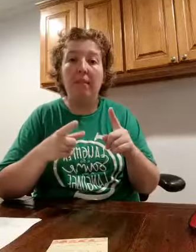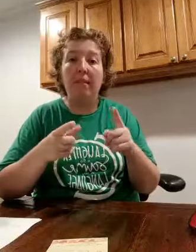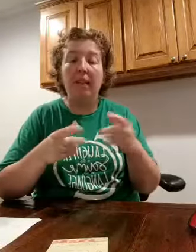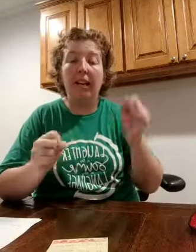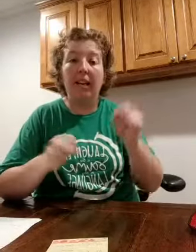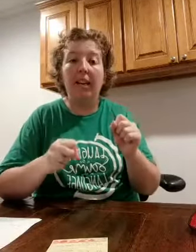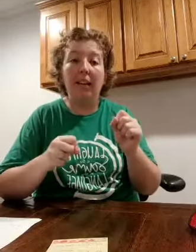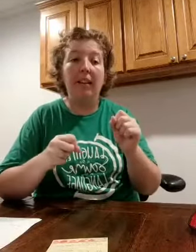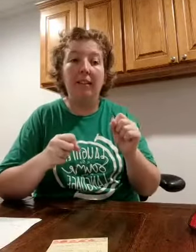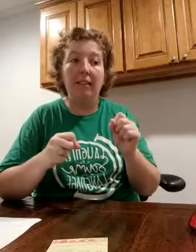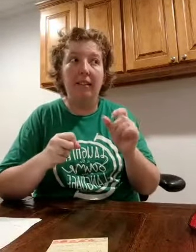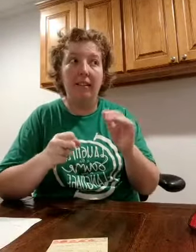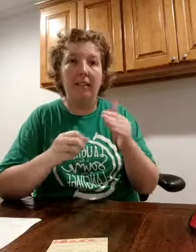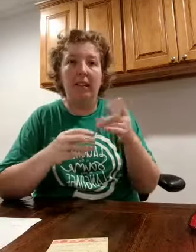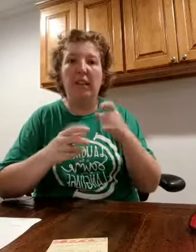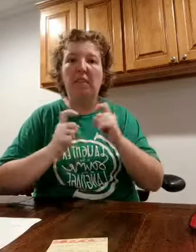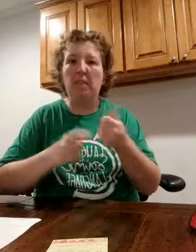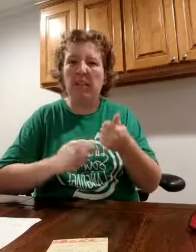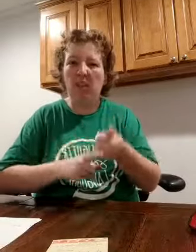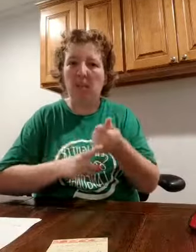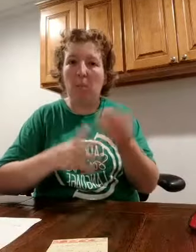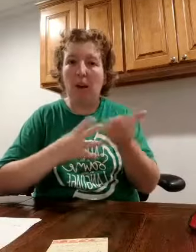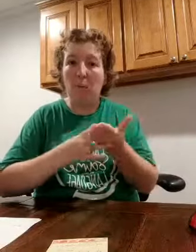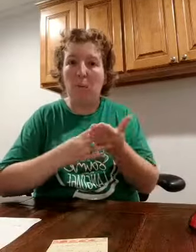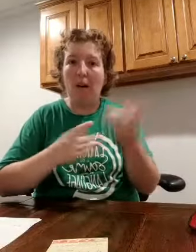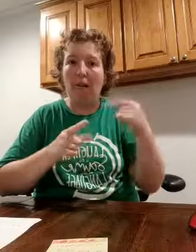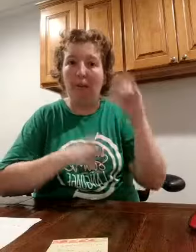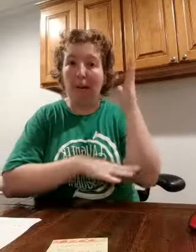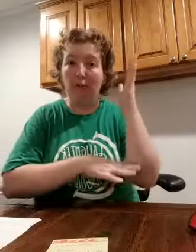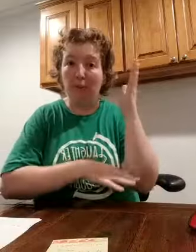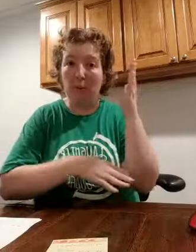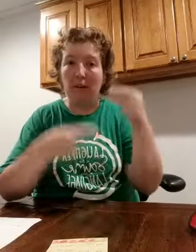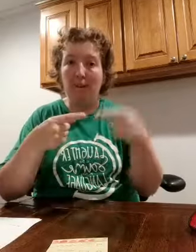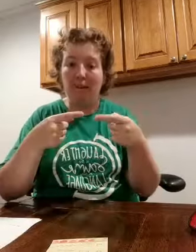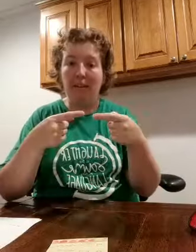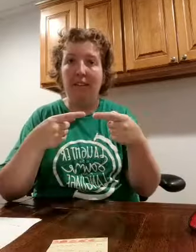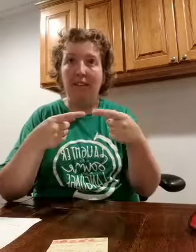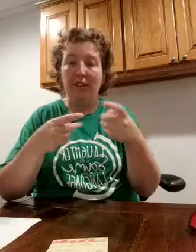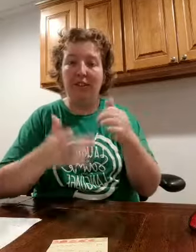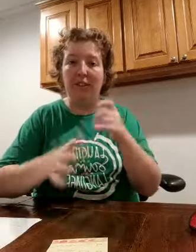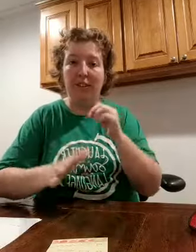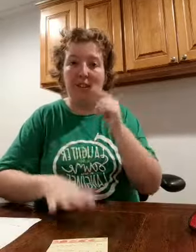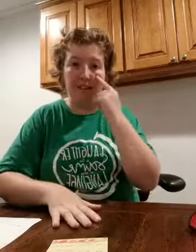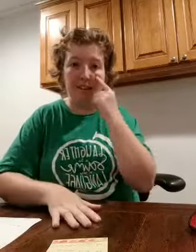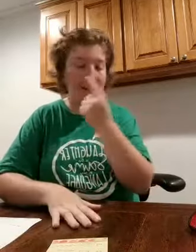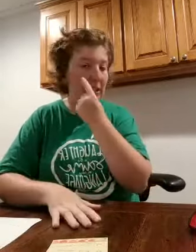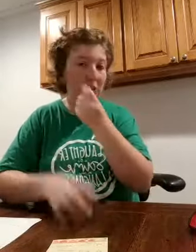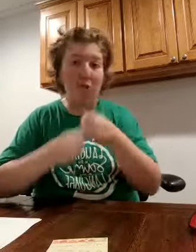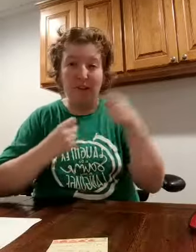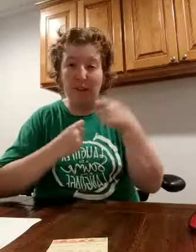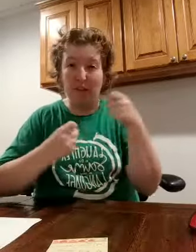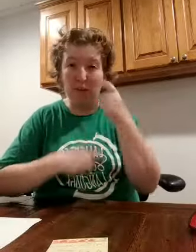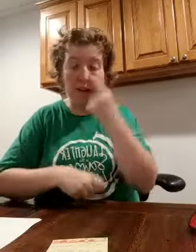they can give themselves a break while the lecture's going on, just to stretch out those eye